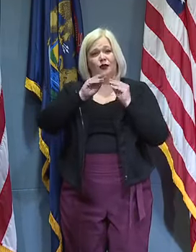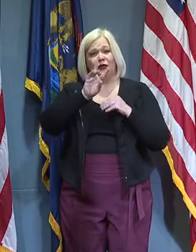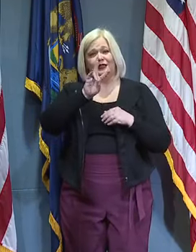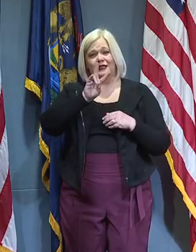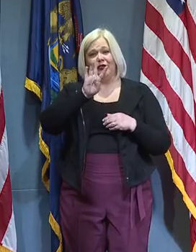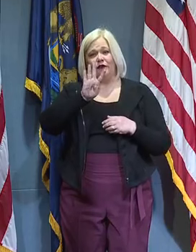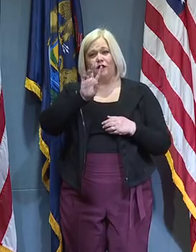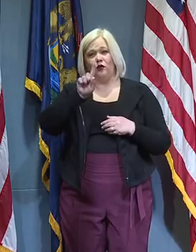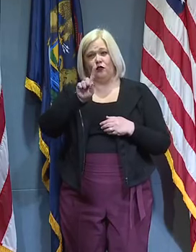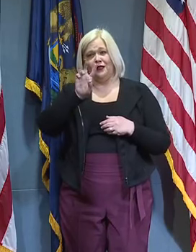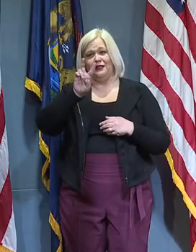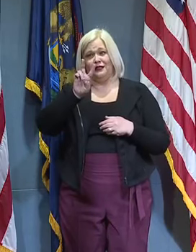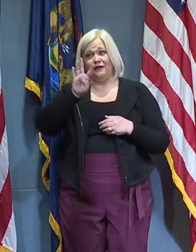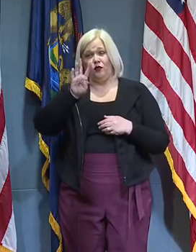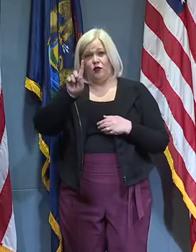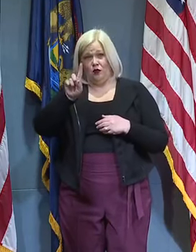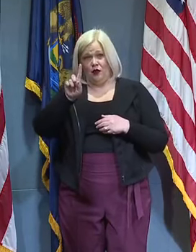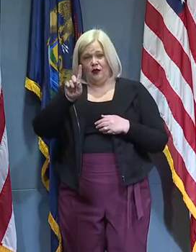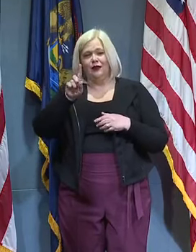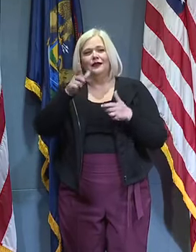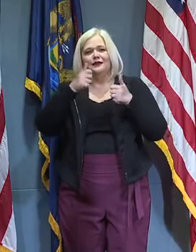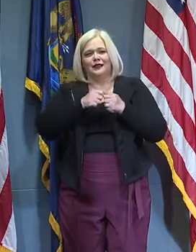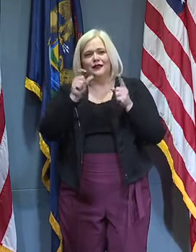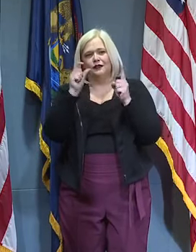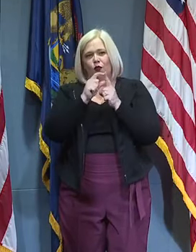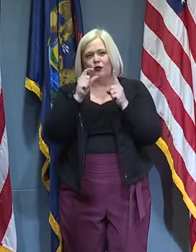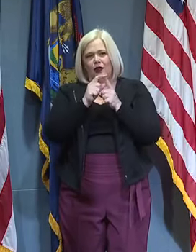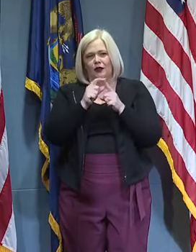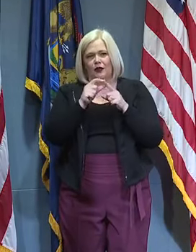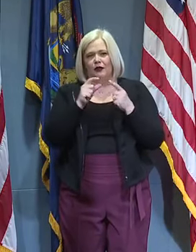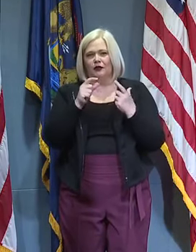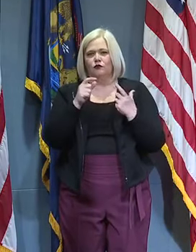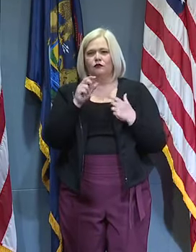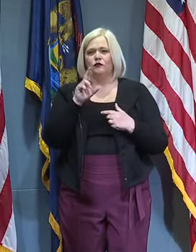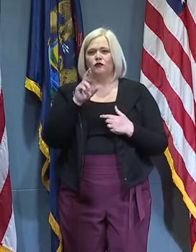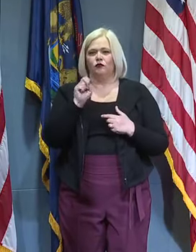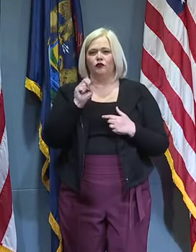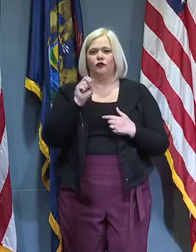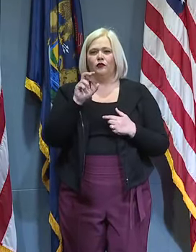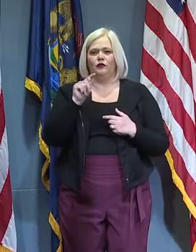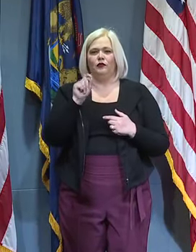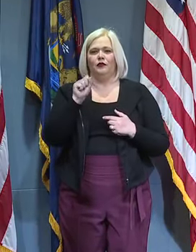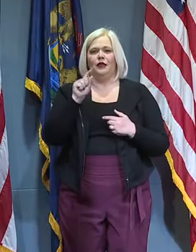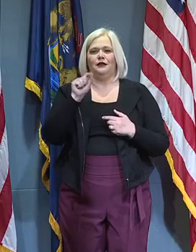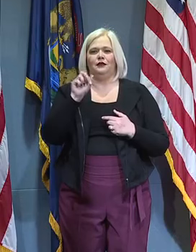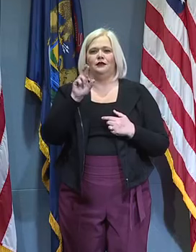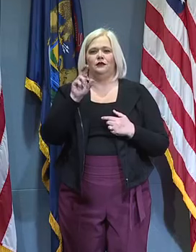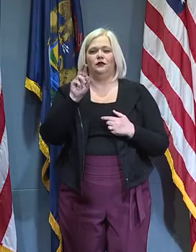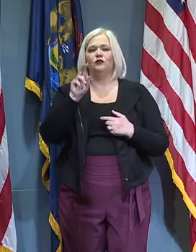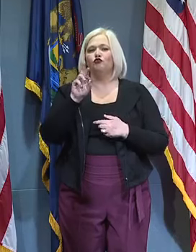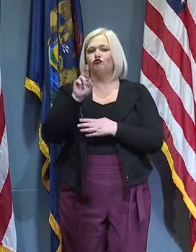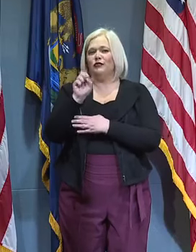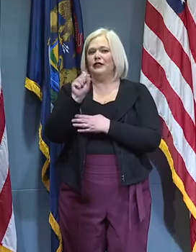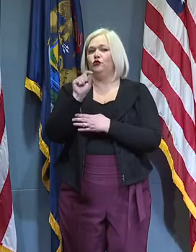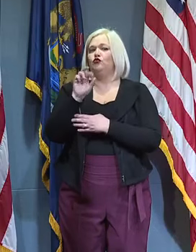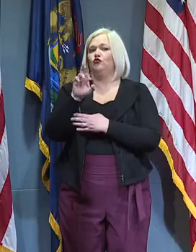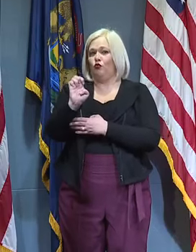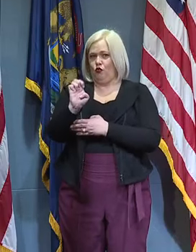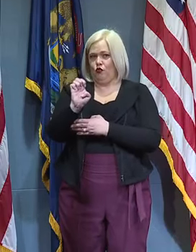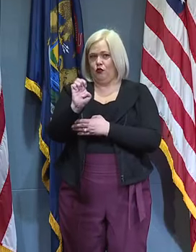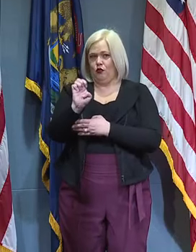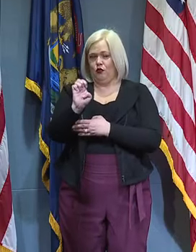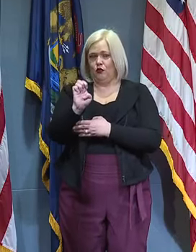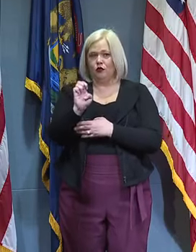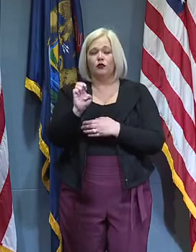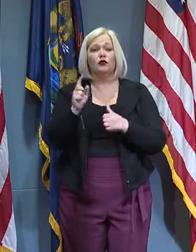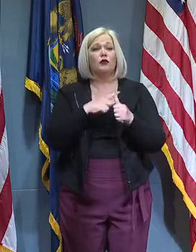So I always want to make sure that as we do these updates, I acknowledge some great Michigan businesses that are stepping up and helping. And I had